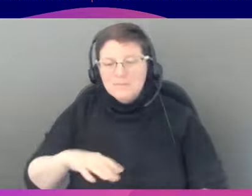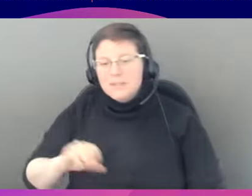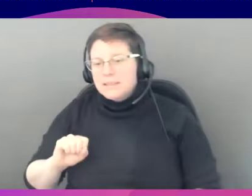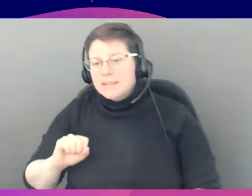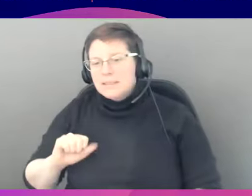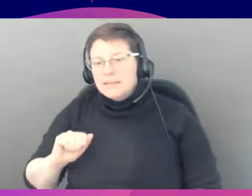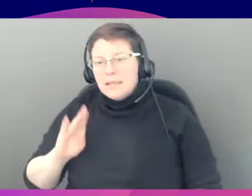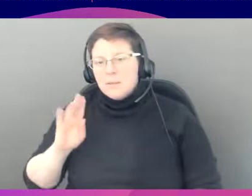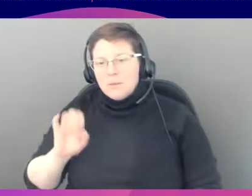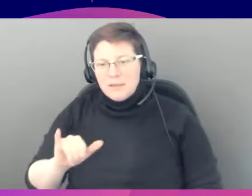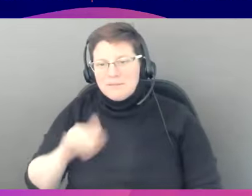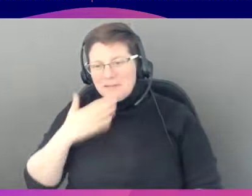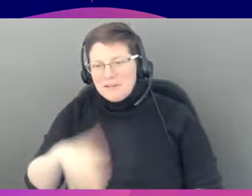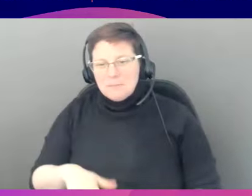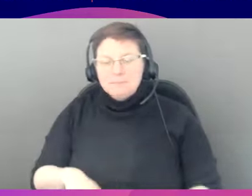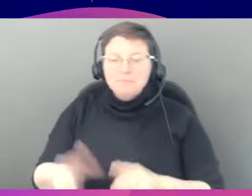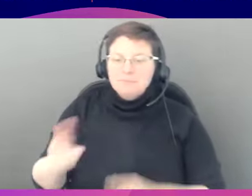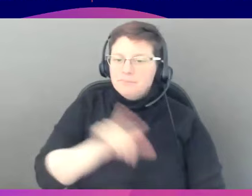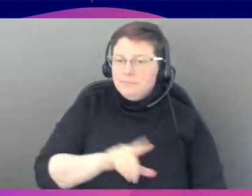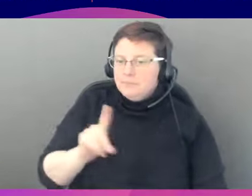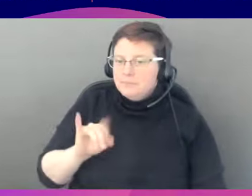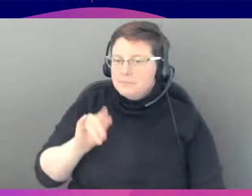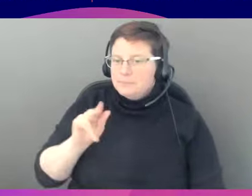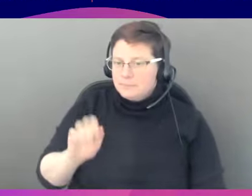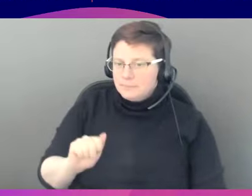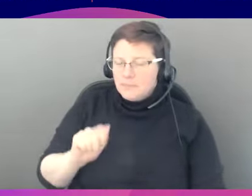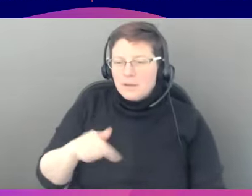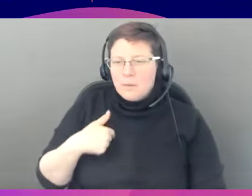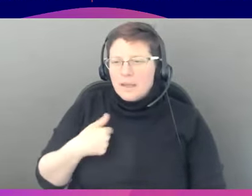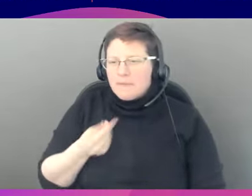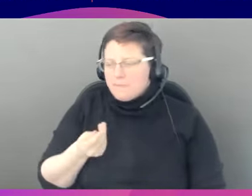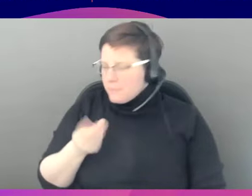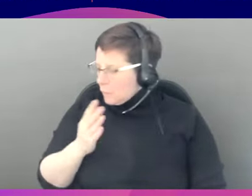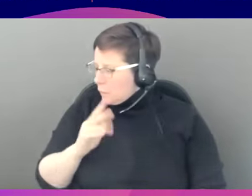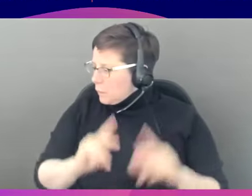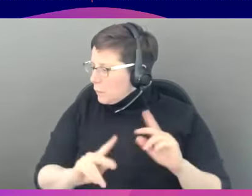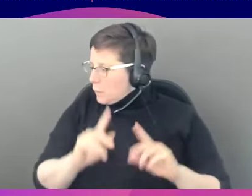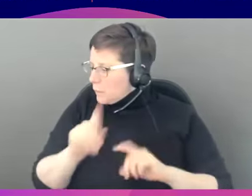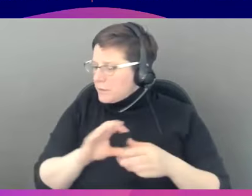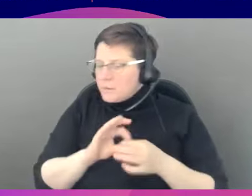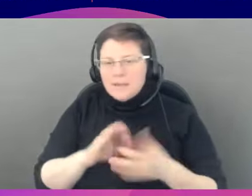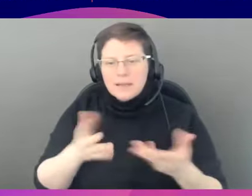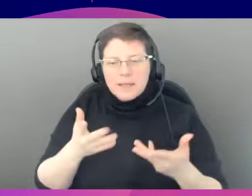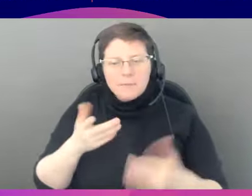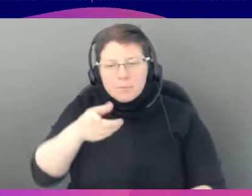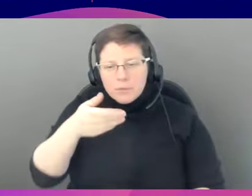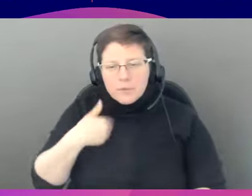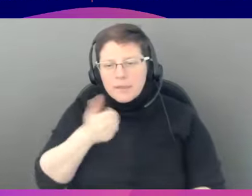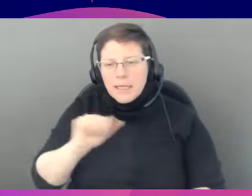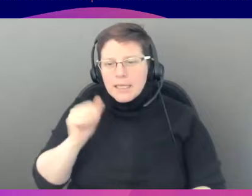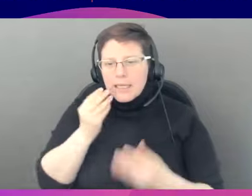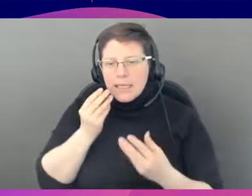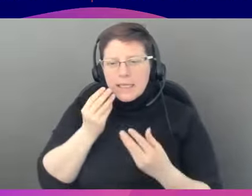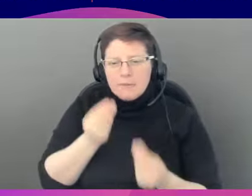Okay, so the next person, we've had a few questions around this. We're wondering around, do you have any information on healing for